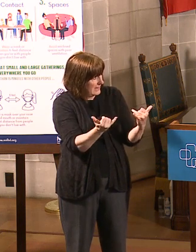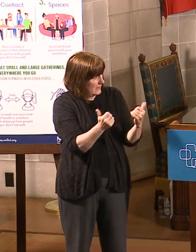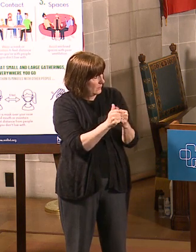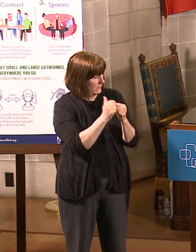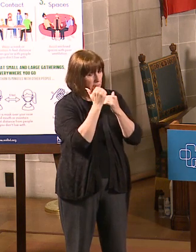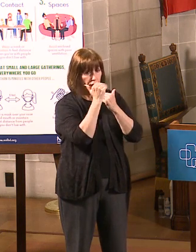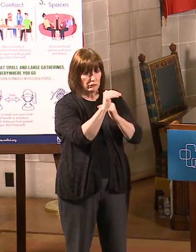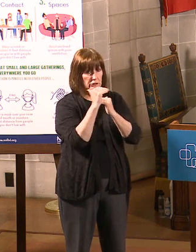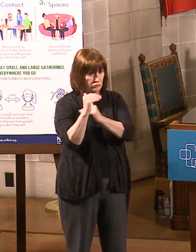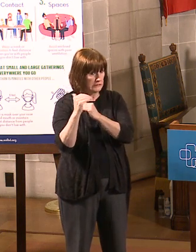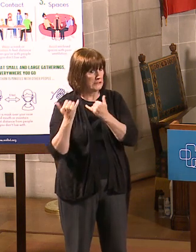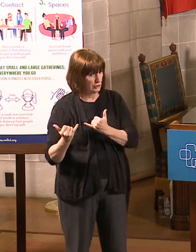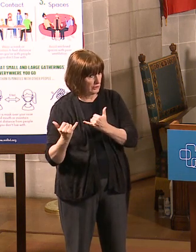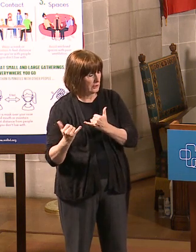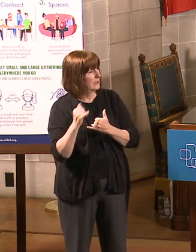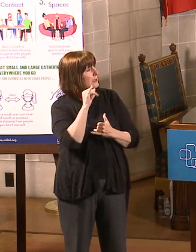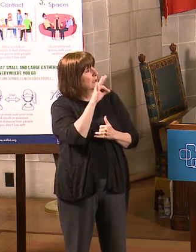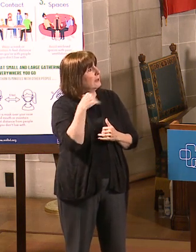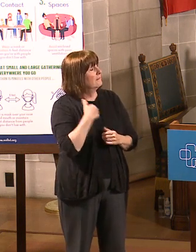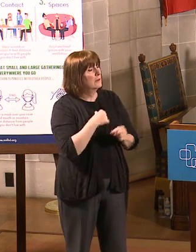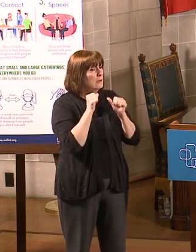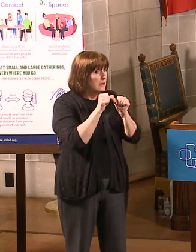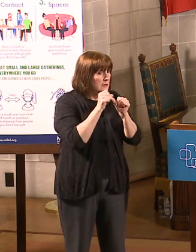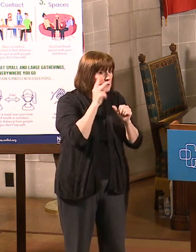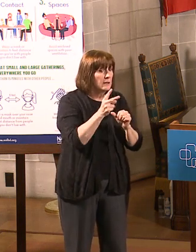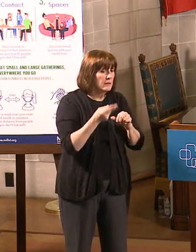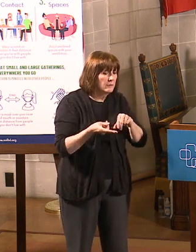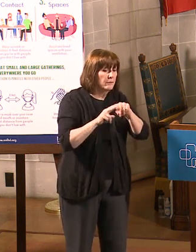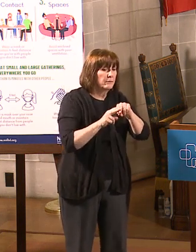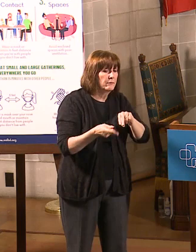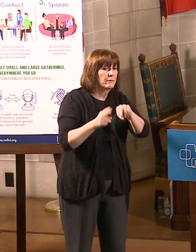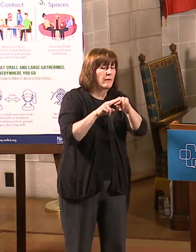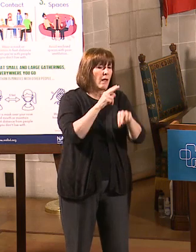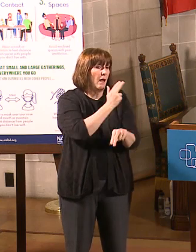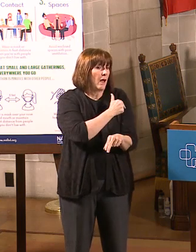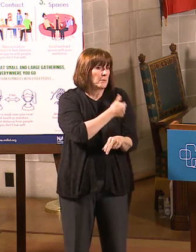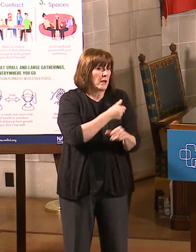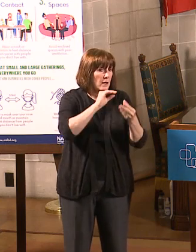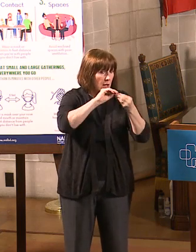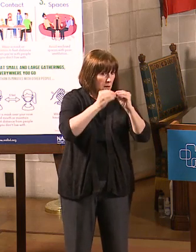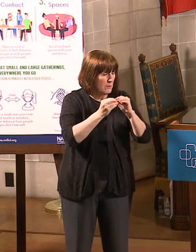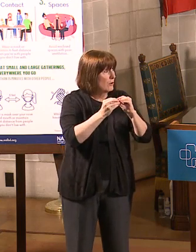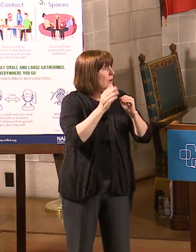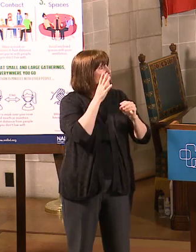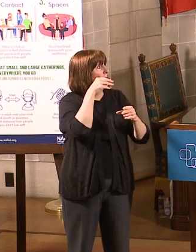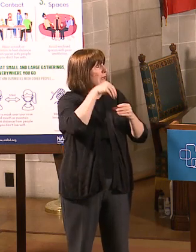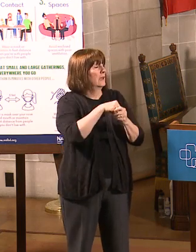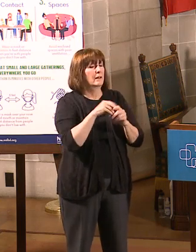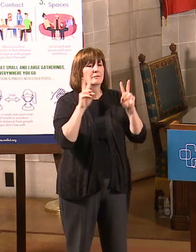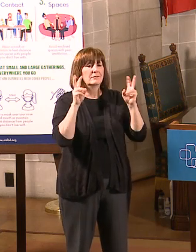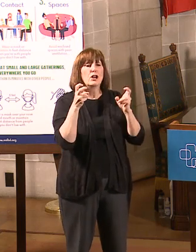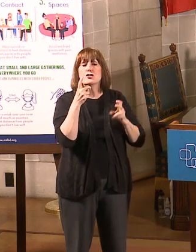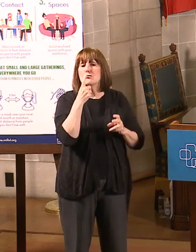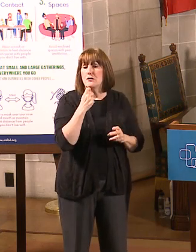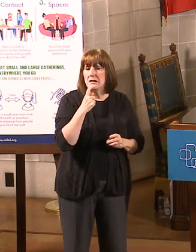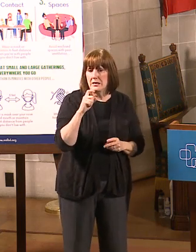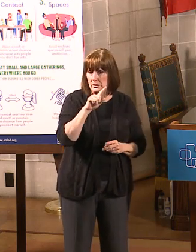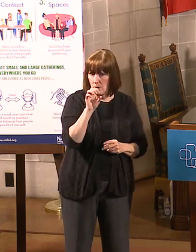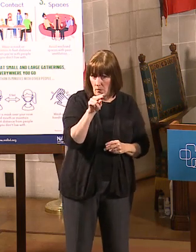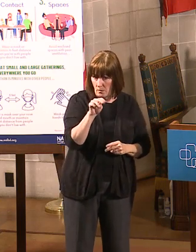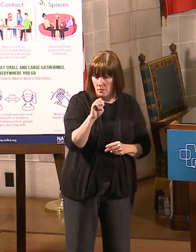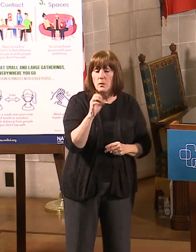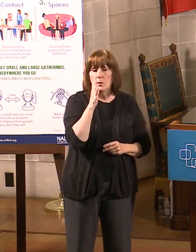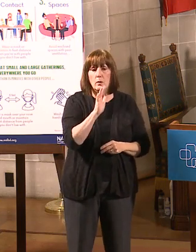restrictions. And if we continue to see hospitalizations rise, we will hit that red zone, which will provoke further